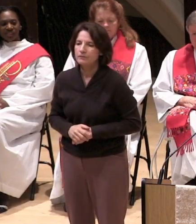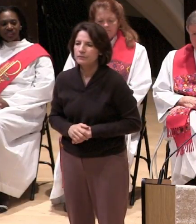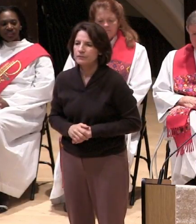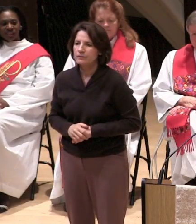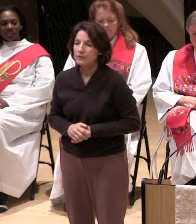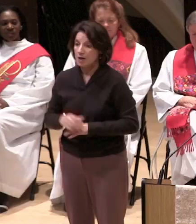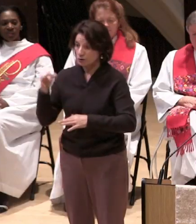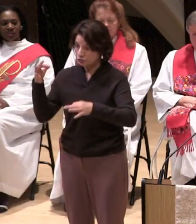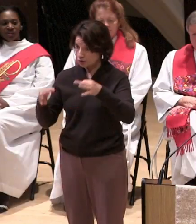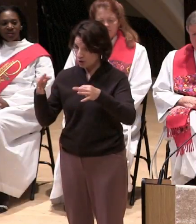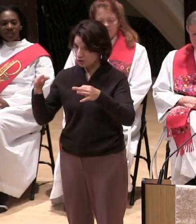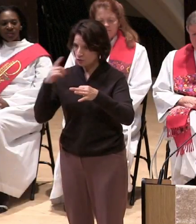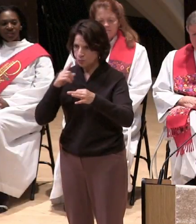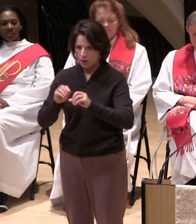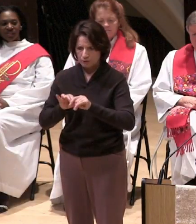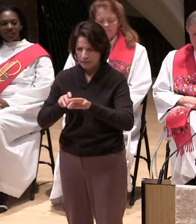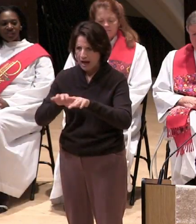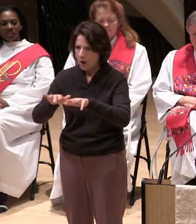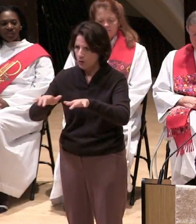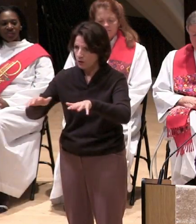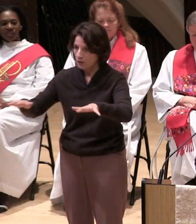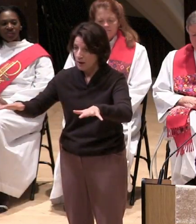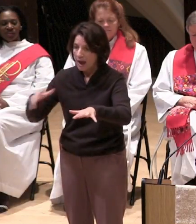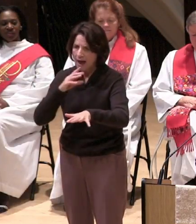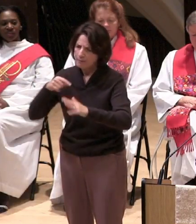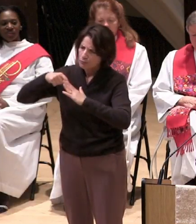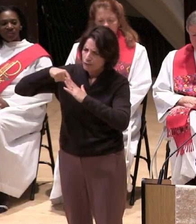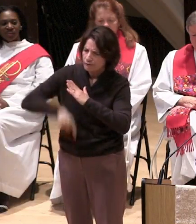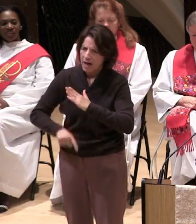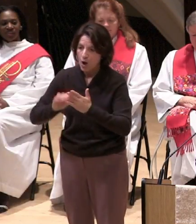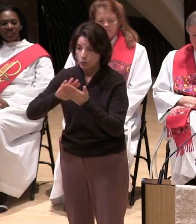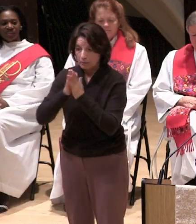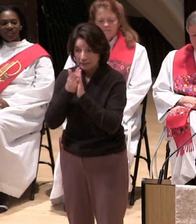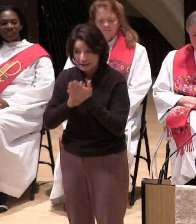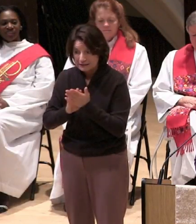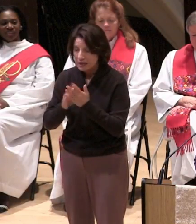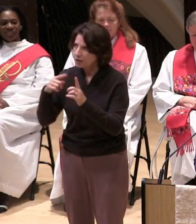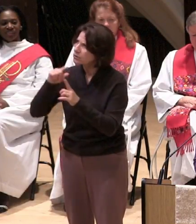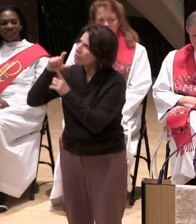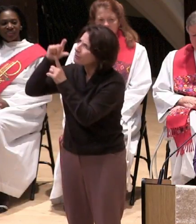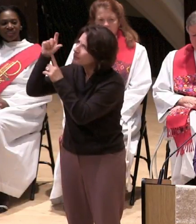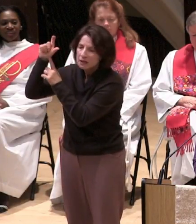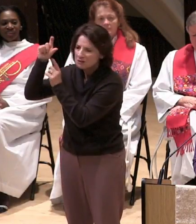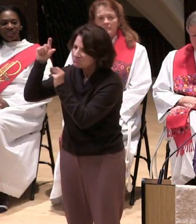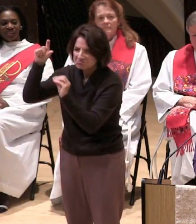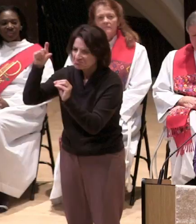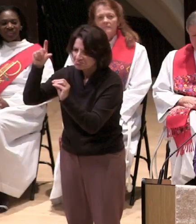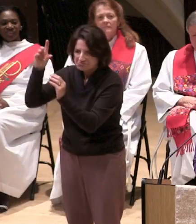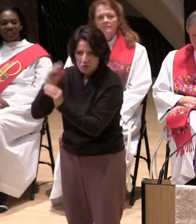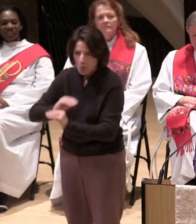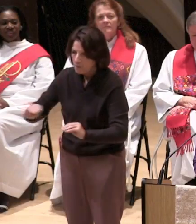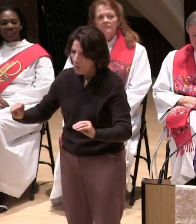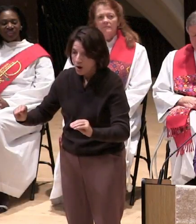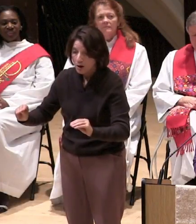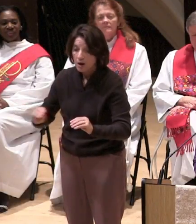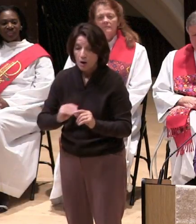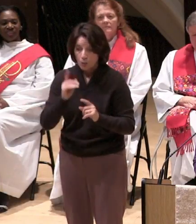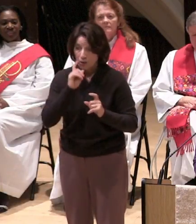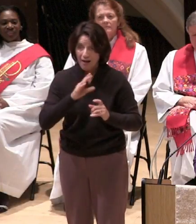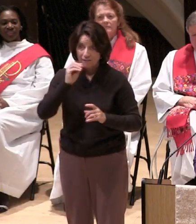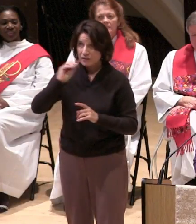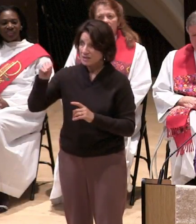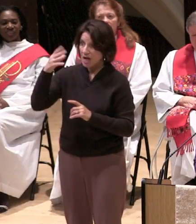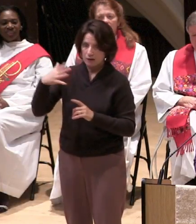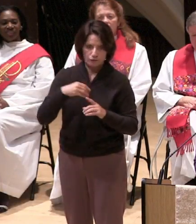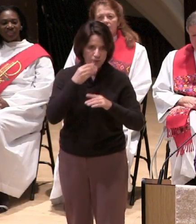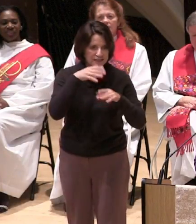Justice shall flower in his days and profound peace till the moon be no more. May he rule from sea to sea and from the river